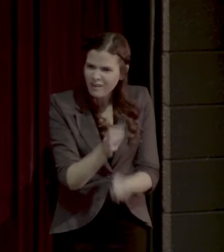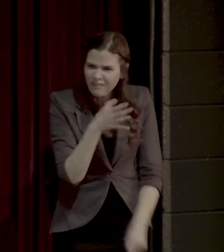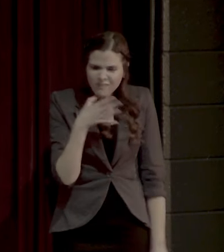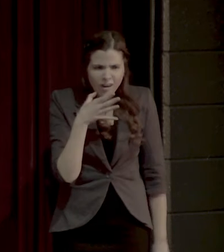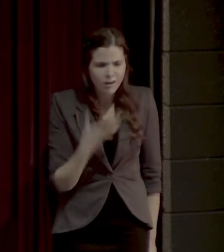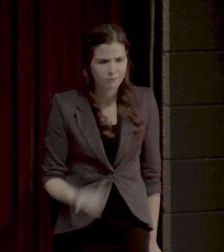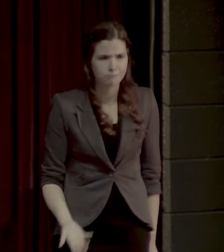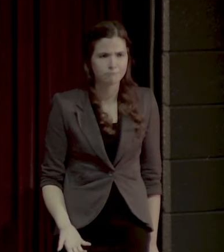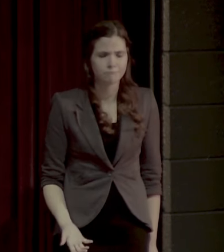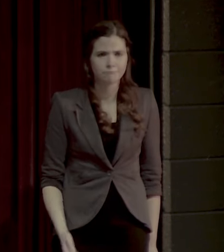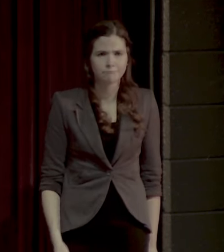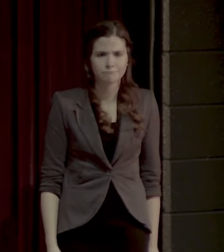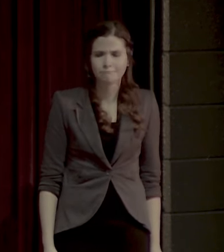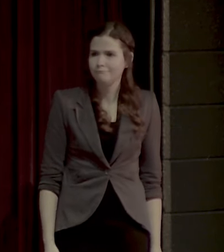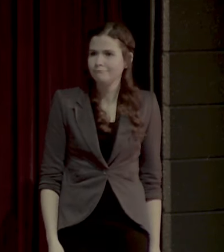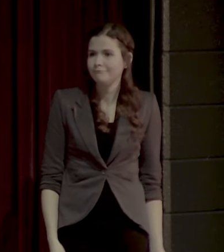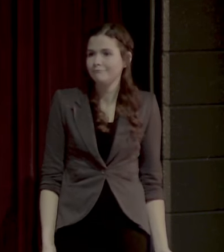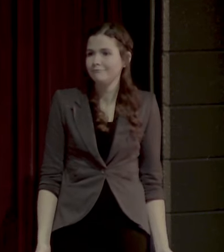farm.